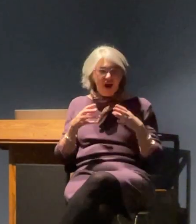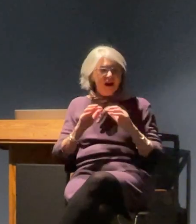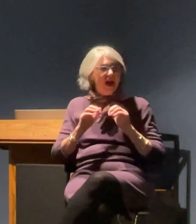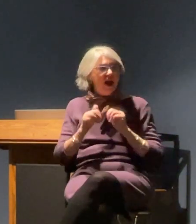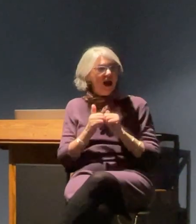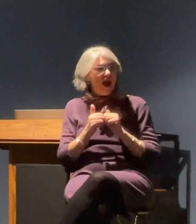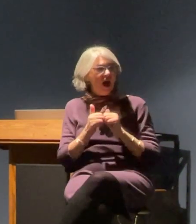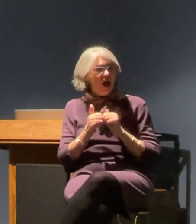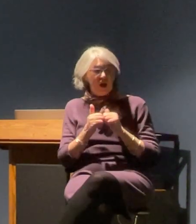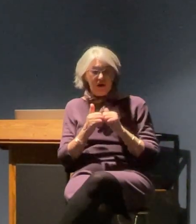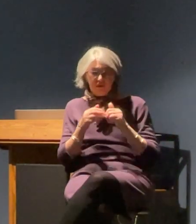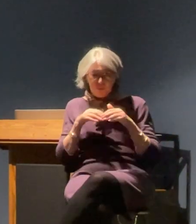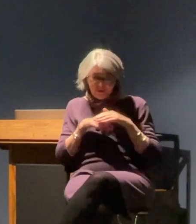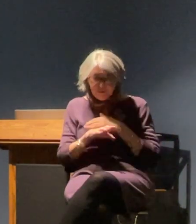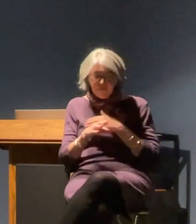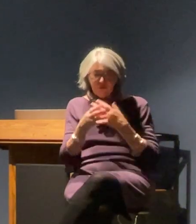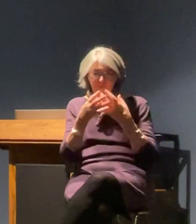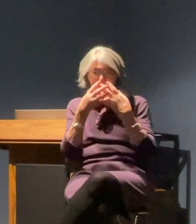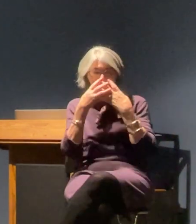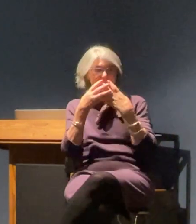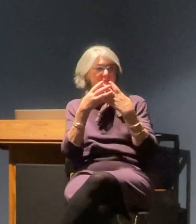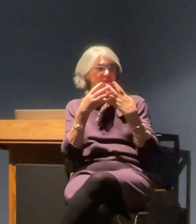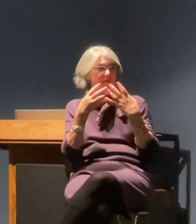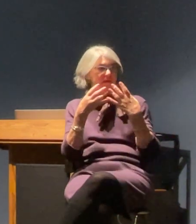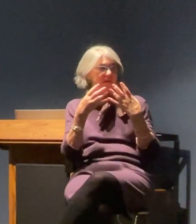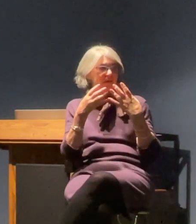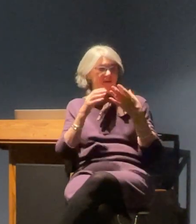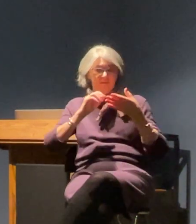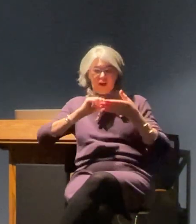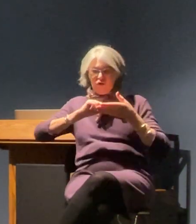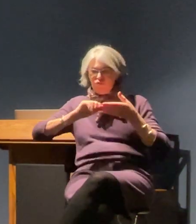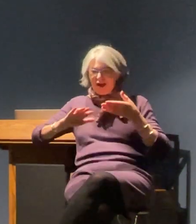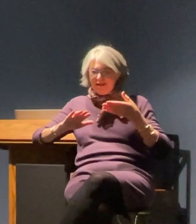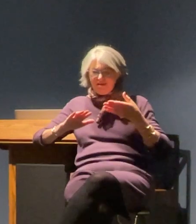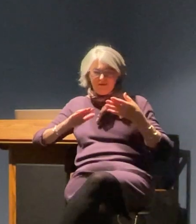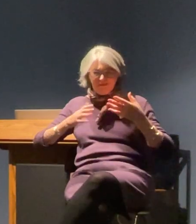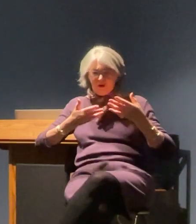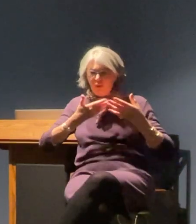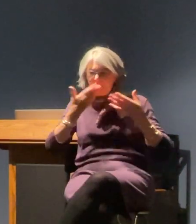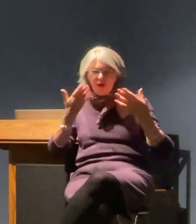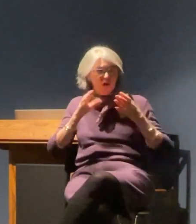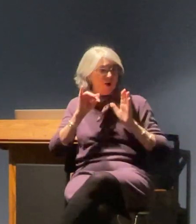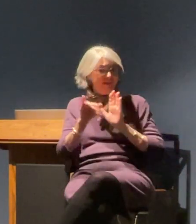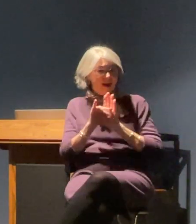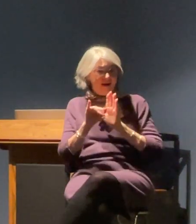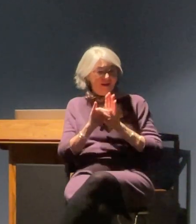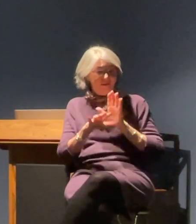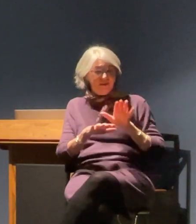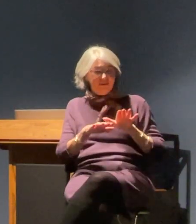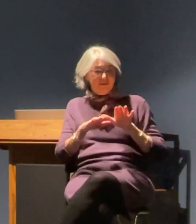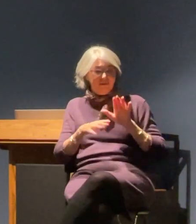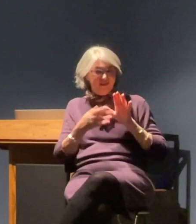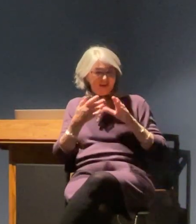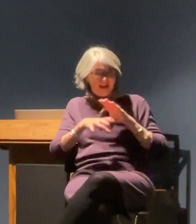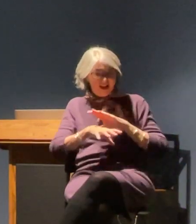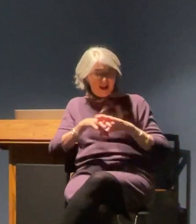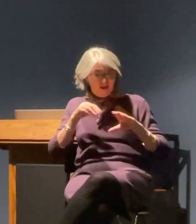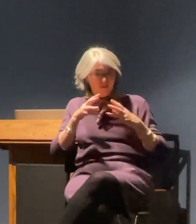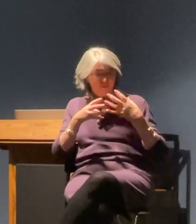how entering the prison is an erasure of identity, and then coming out, it seems to me